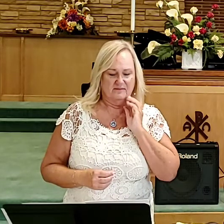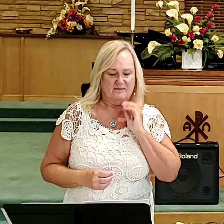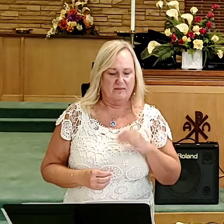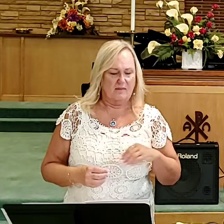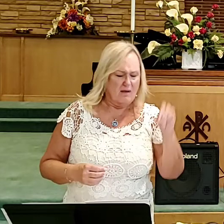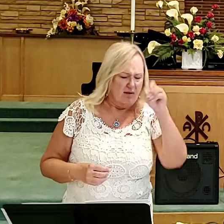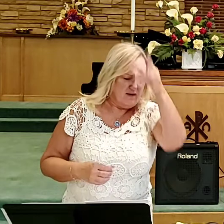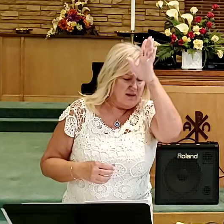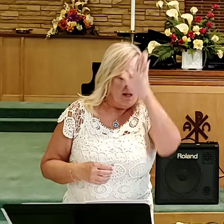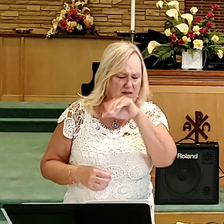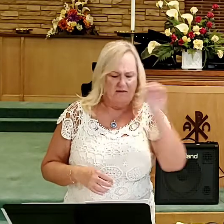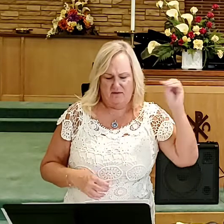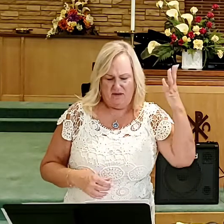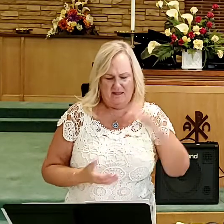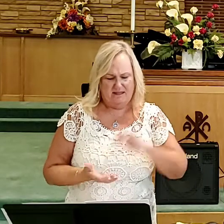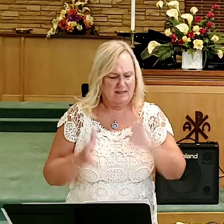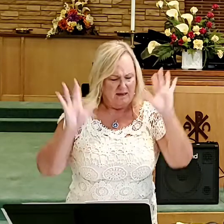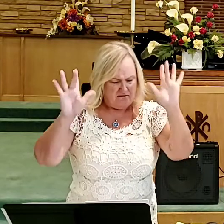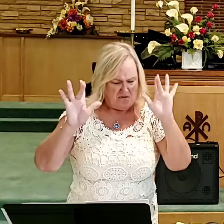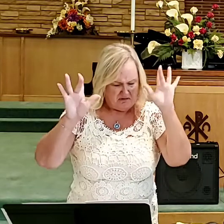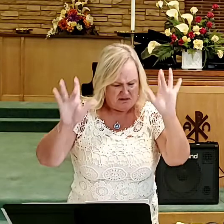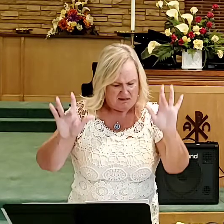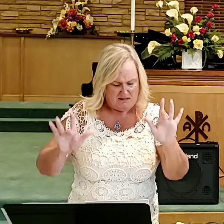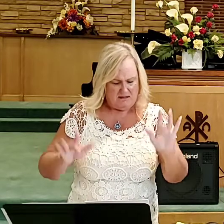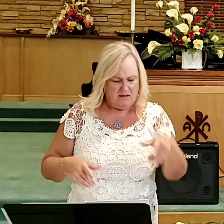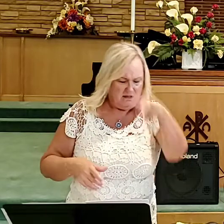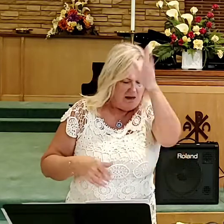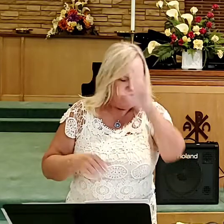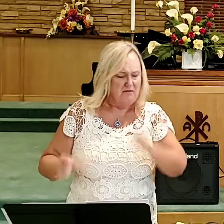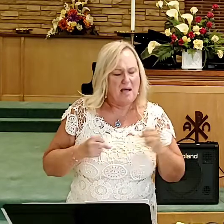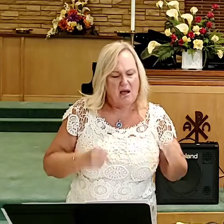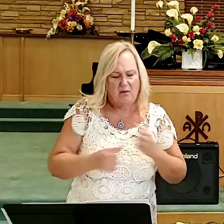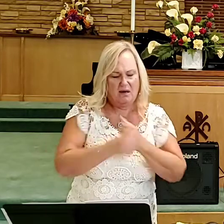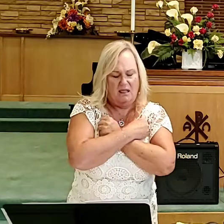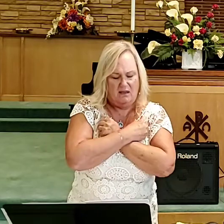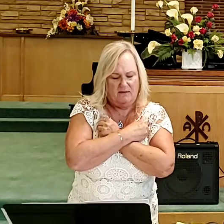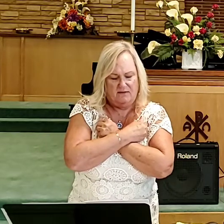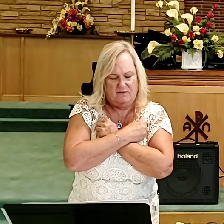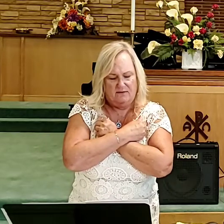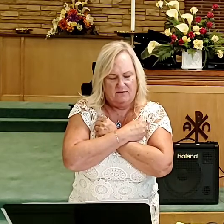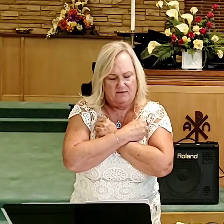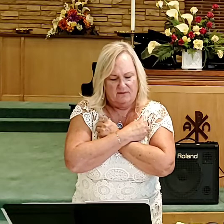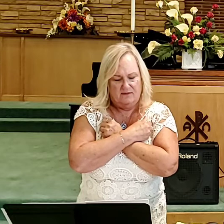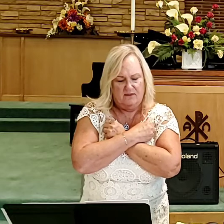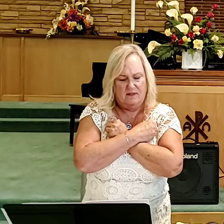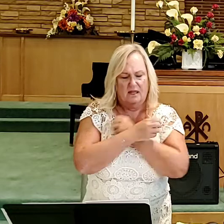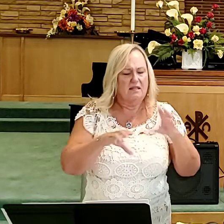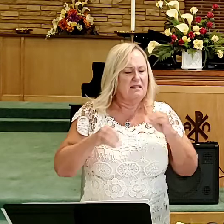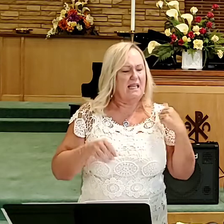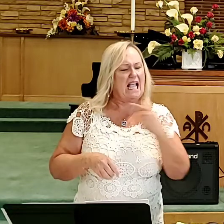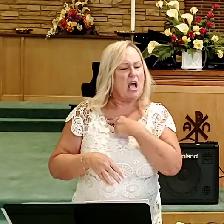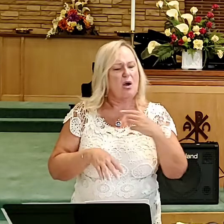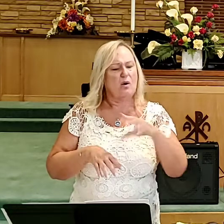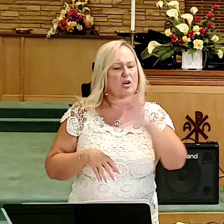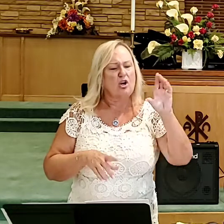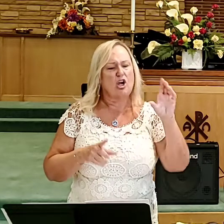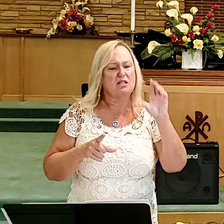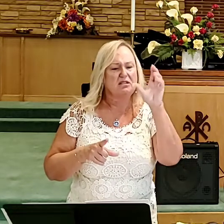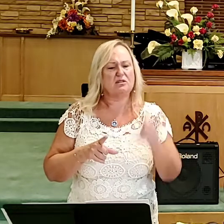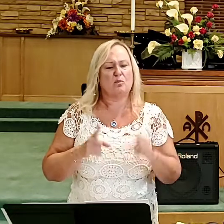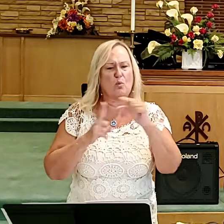O God of grace and mercy, God of power and love, take our cross words